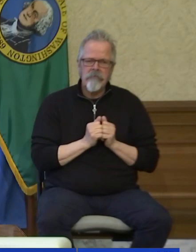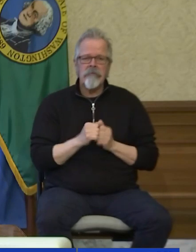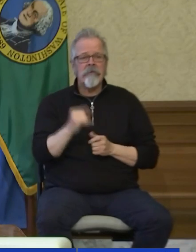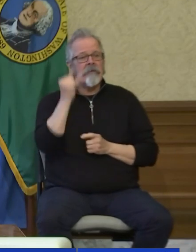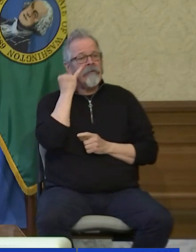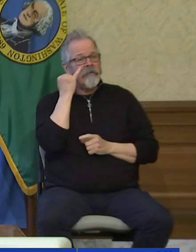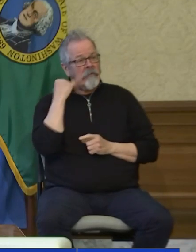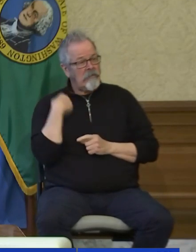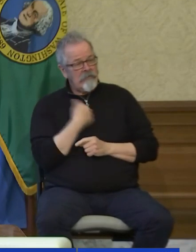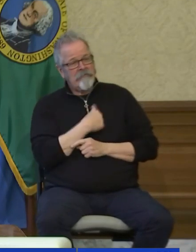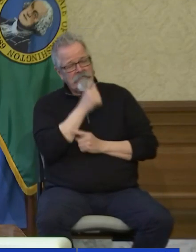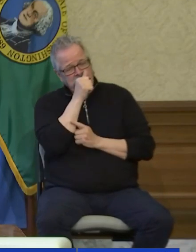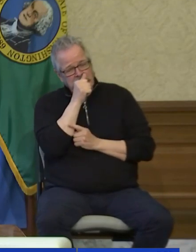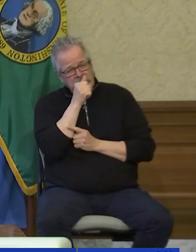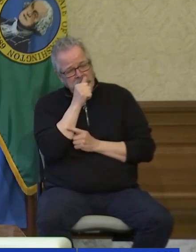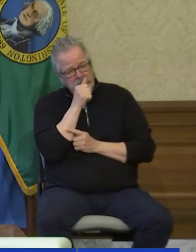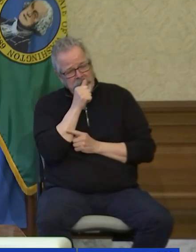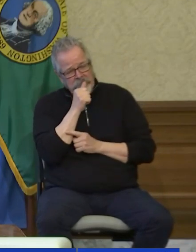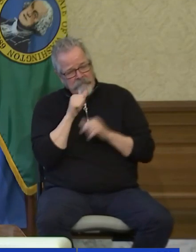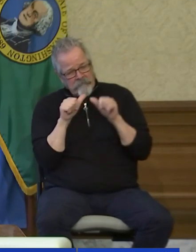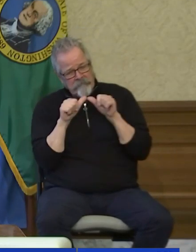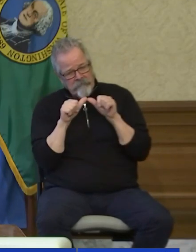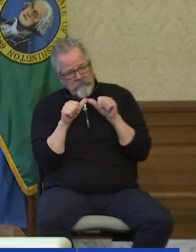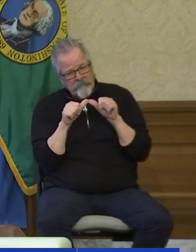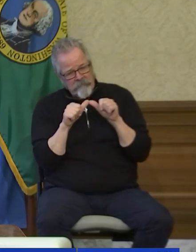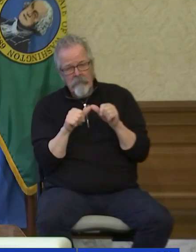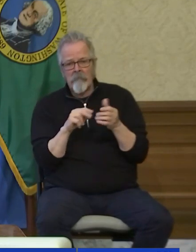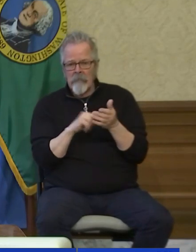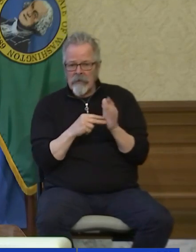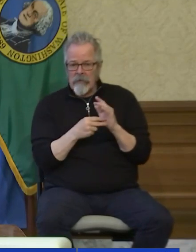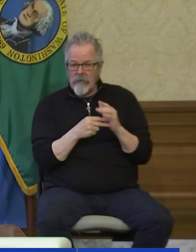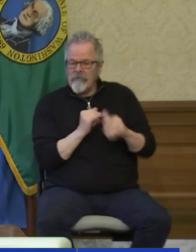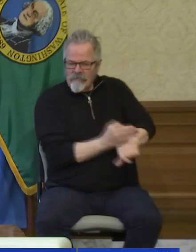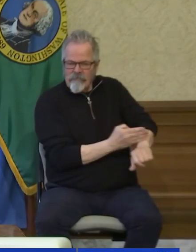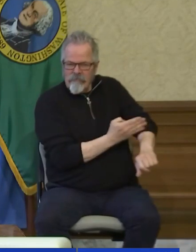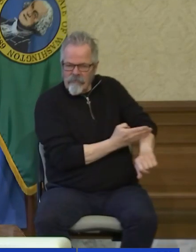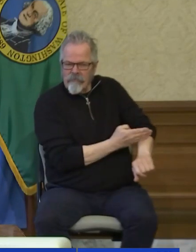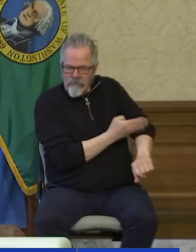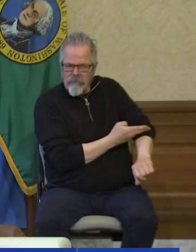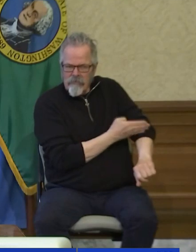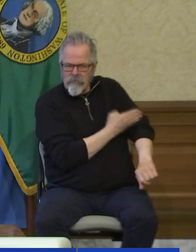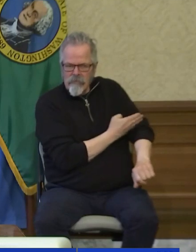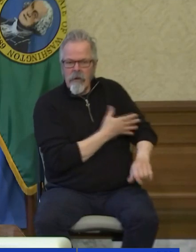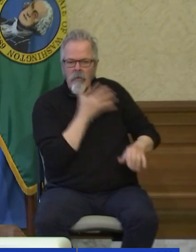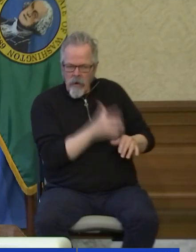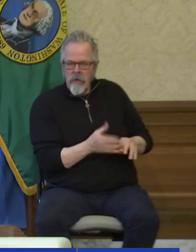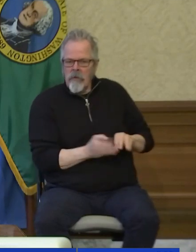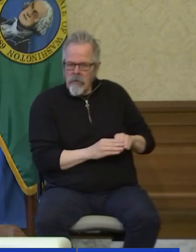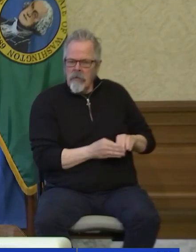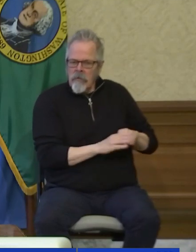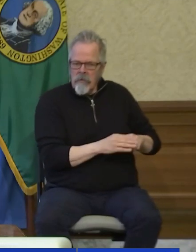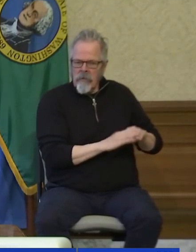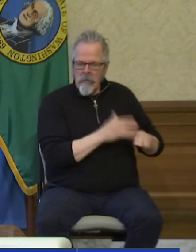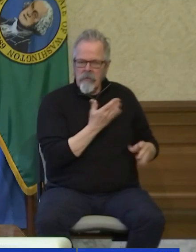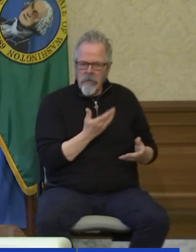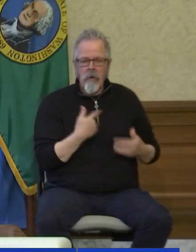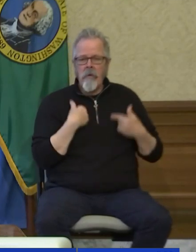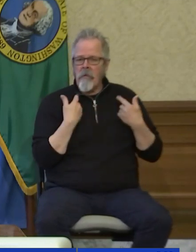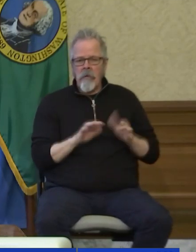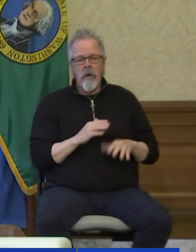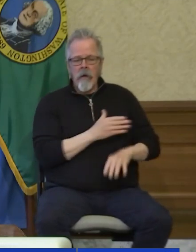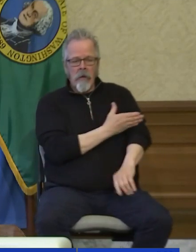that we've already made. And they understand that this has been painful. Look, I understand the frustrations that we all have